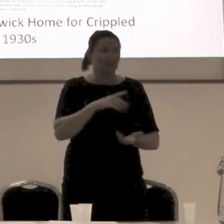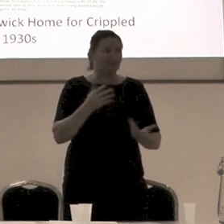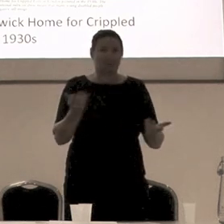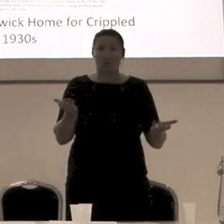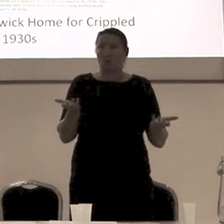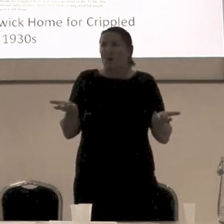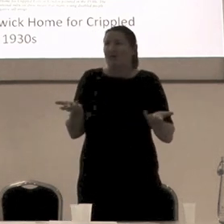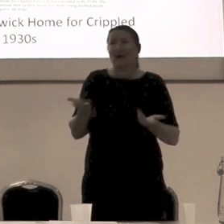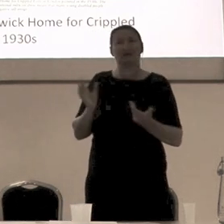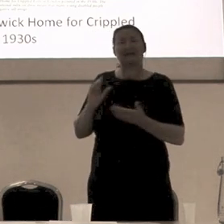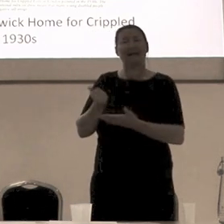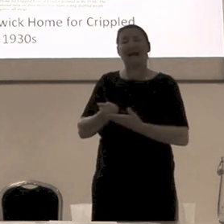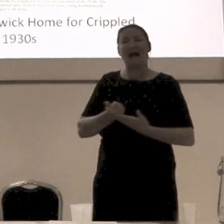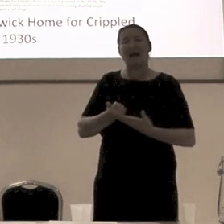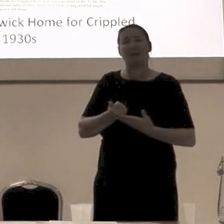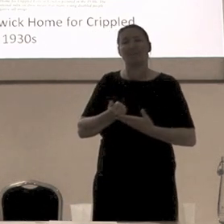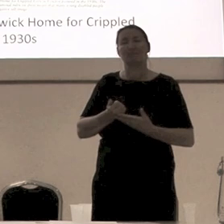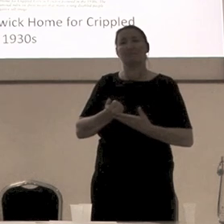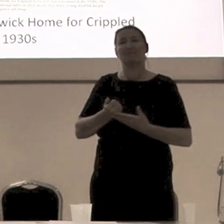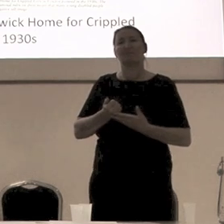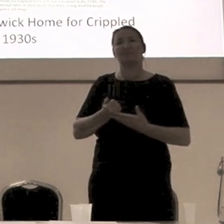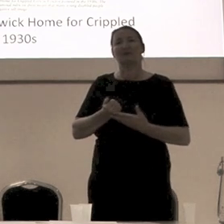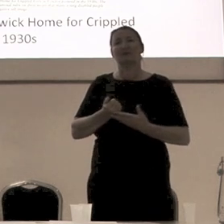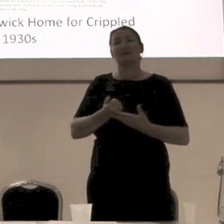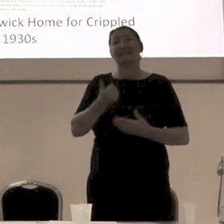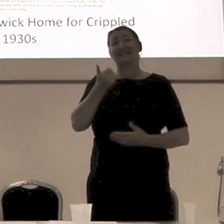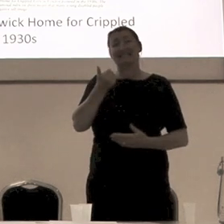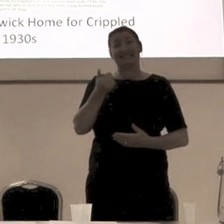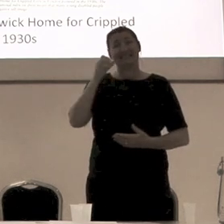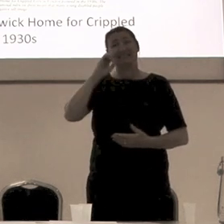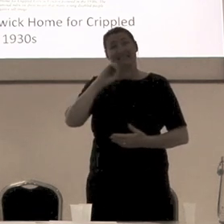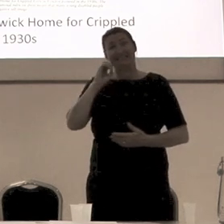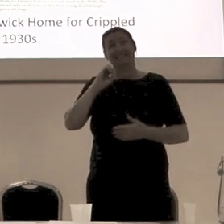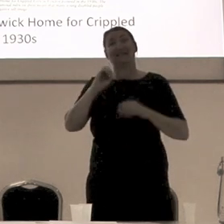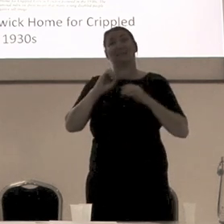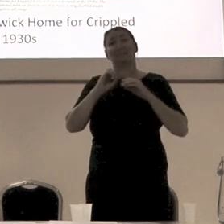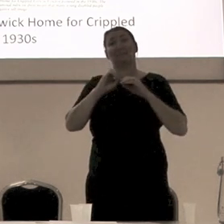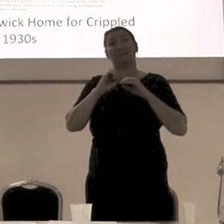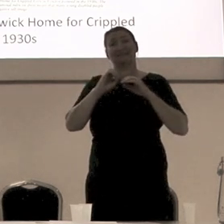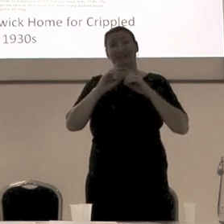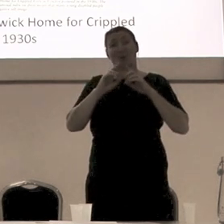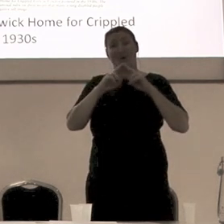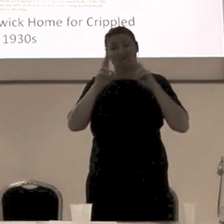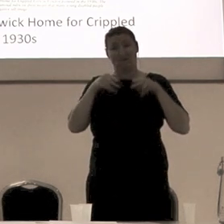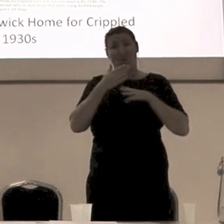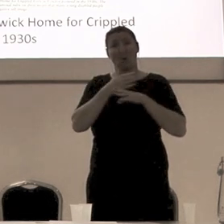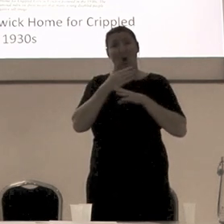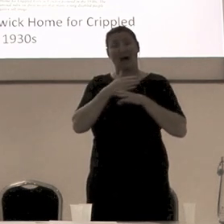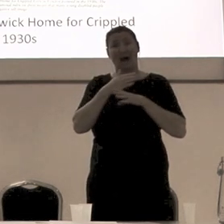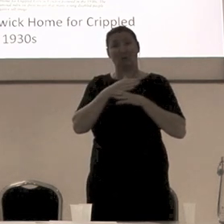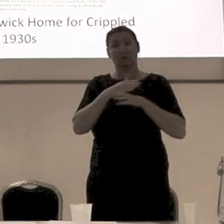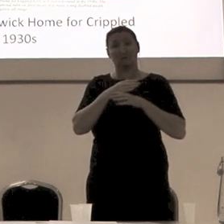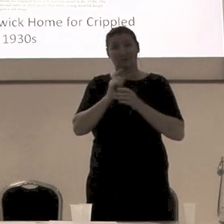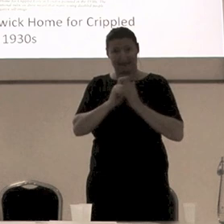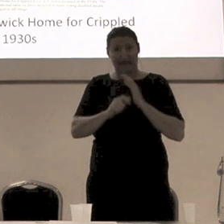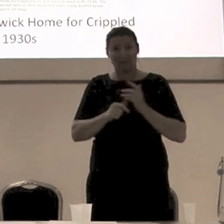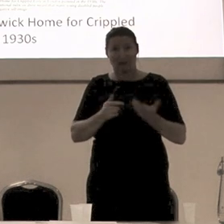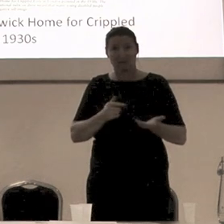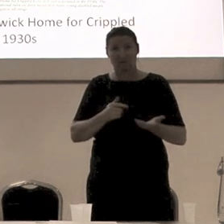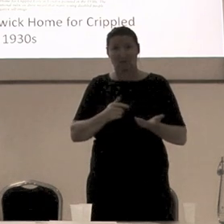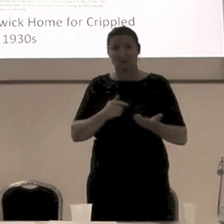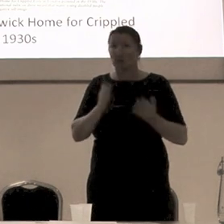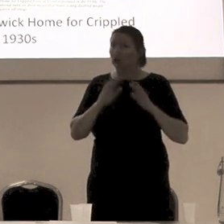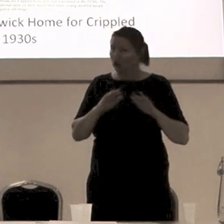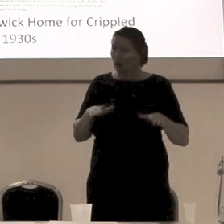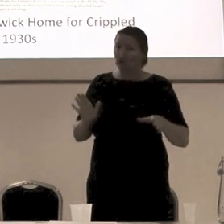by 1860, 60% of the inhabitants of the workhouse were disabled people, and there were large numbers of children